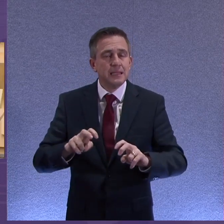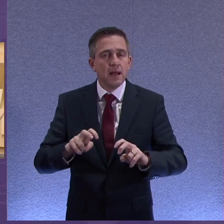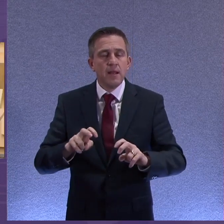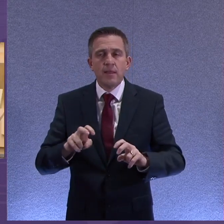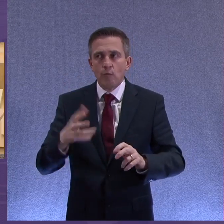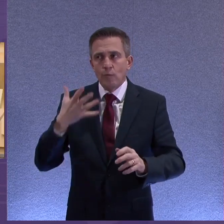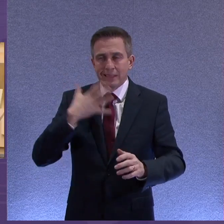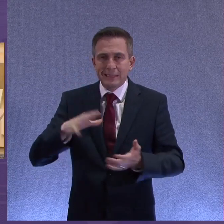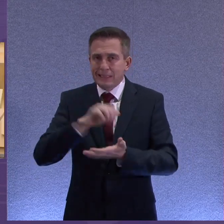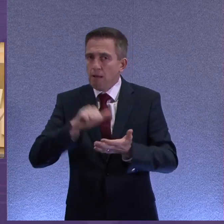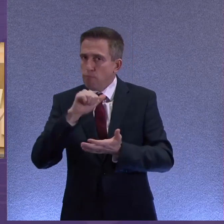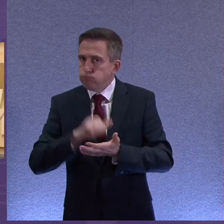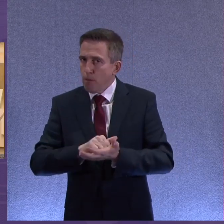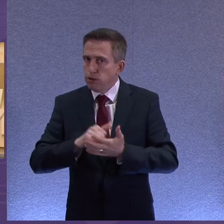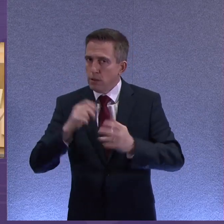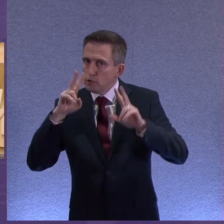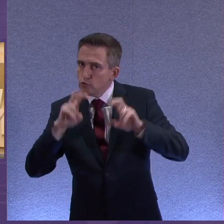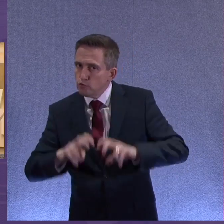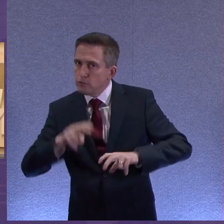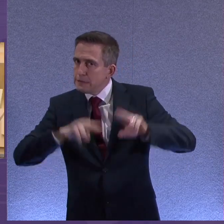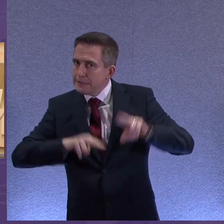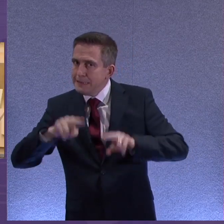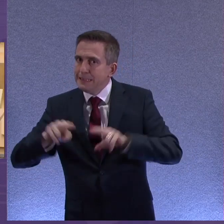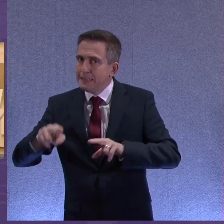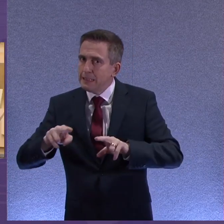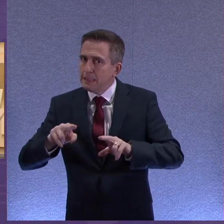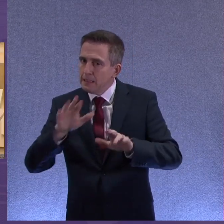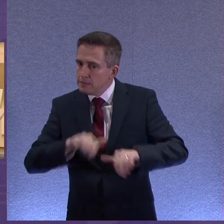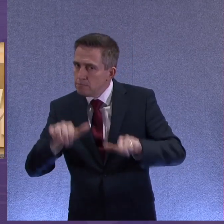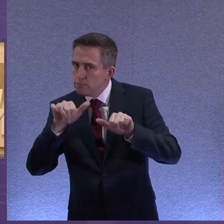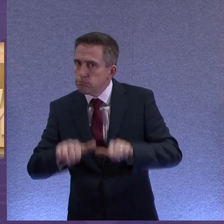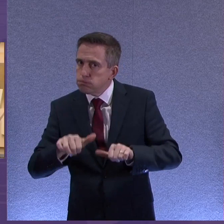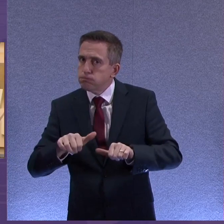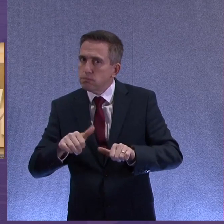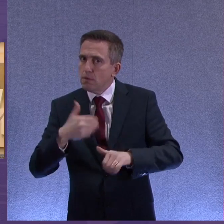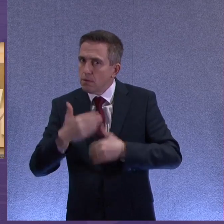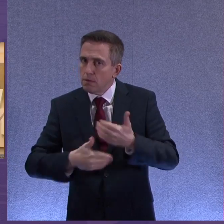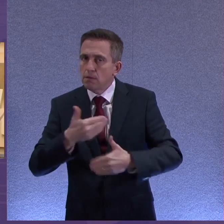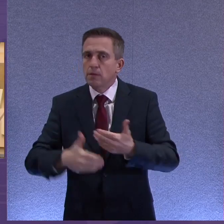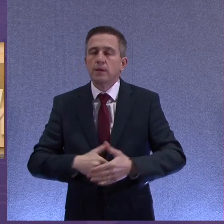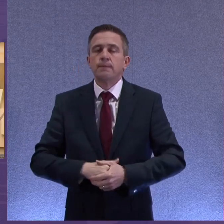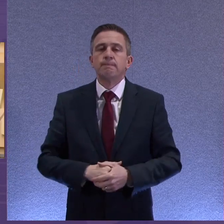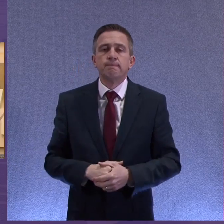I think we should all reflect on that in terms of how we operate in the weeks to come.